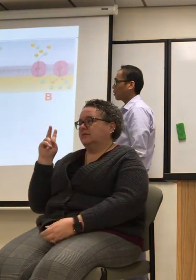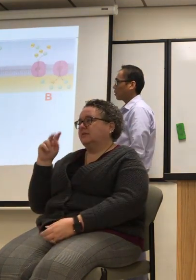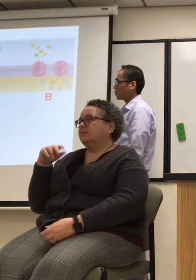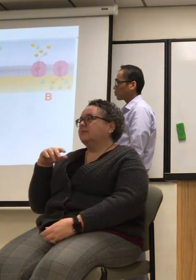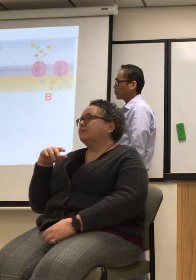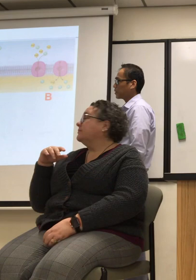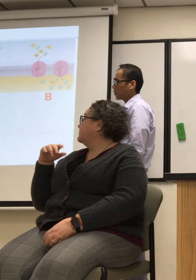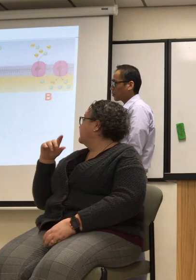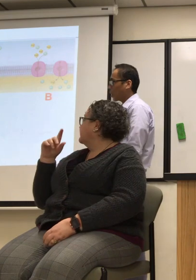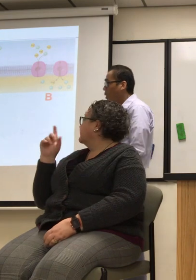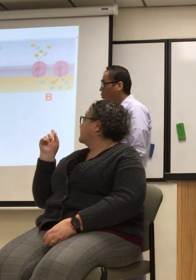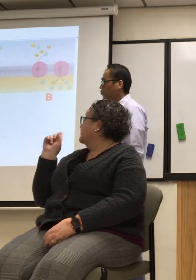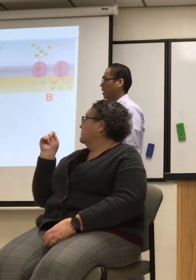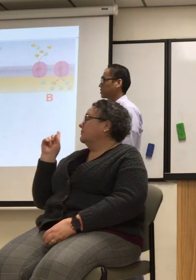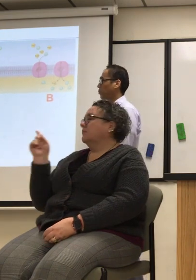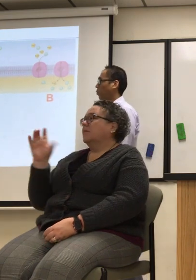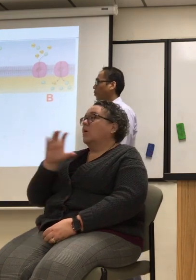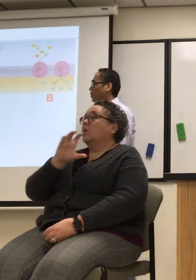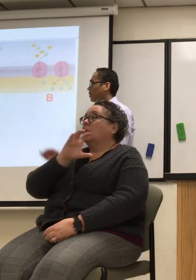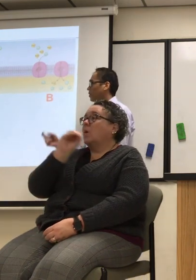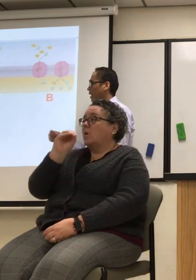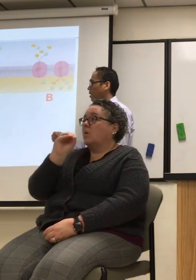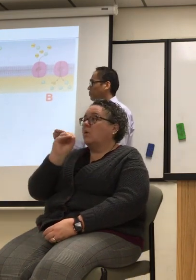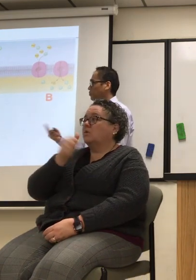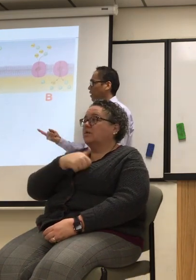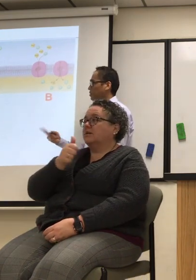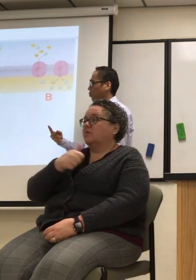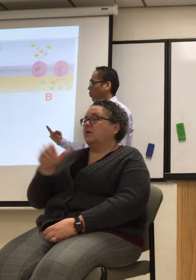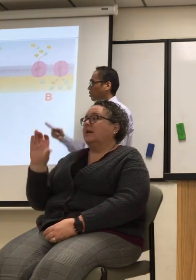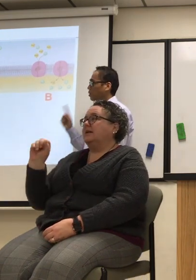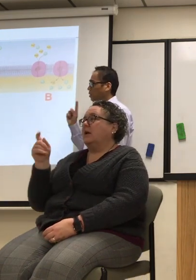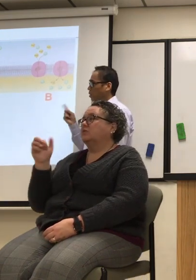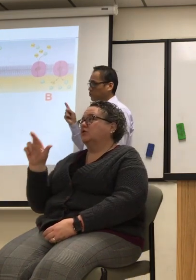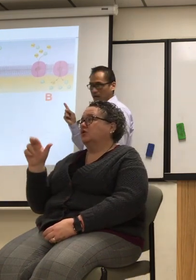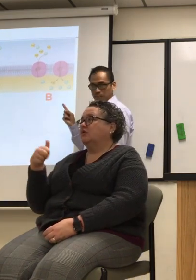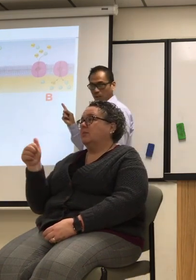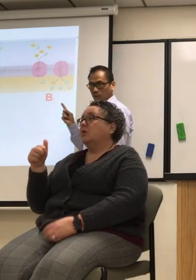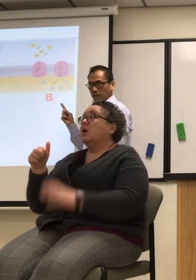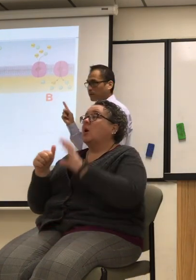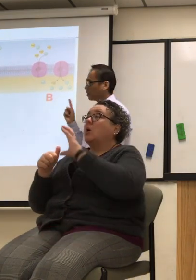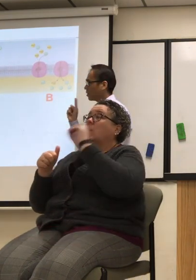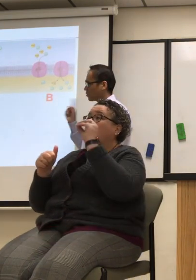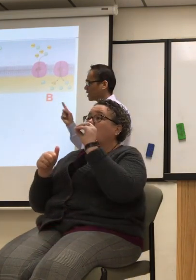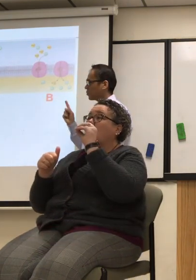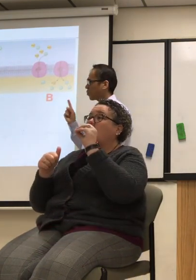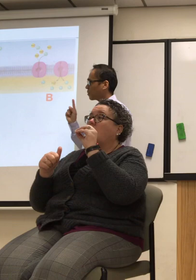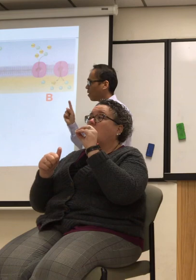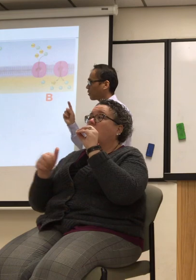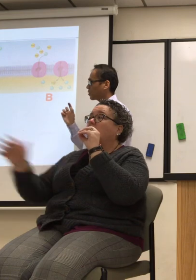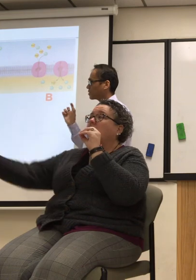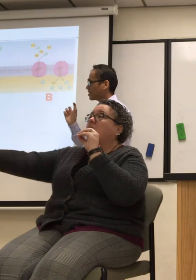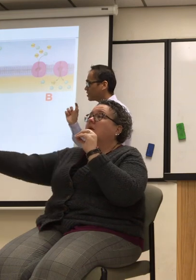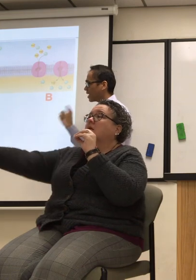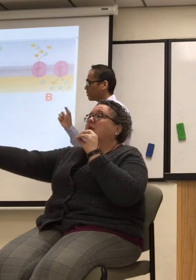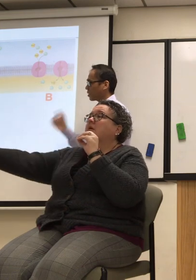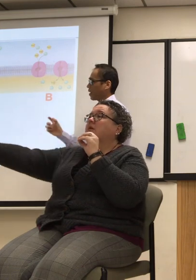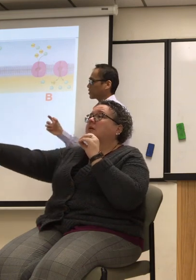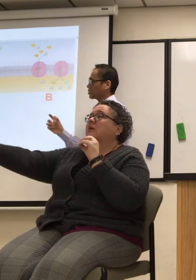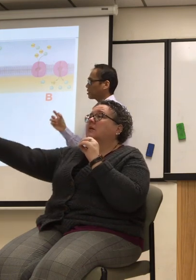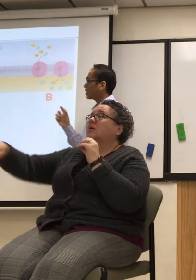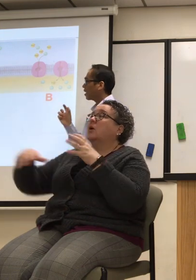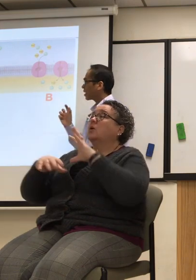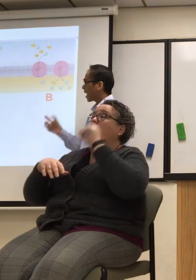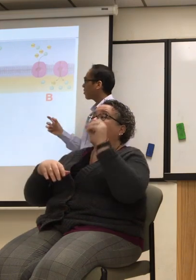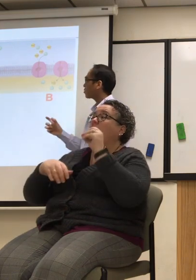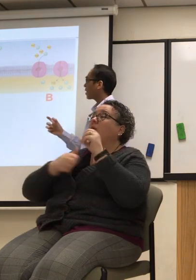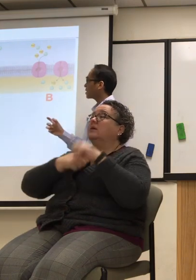So, the terms here, co-transport, counter-transport. Co-transport, transport the molecules in the same